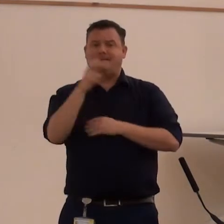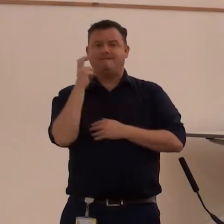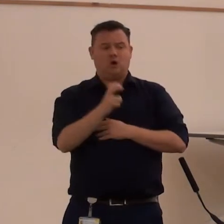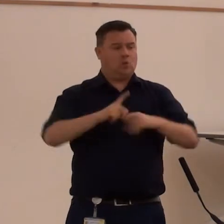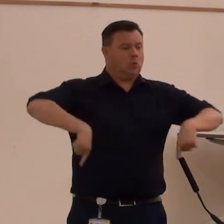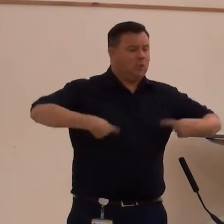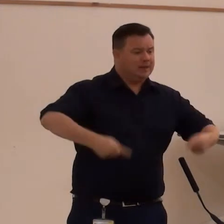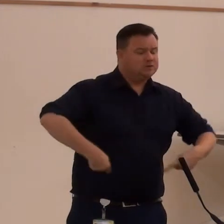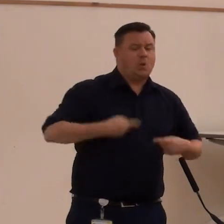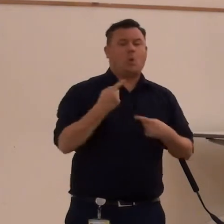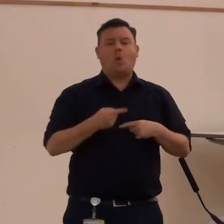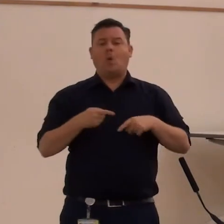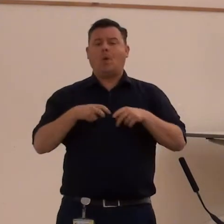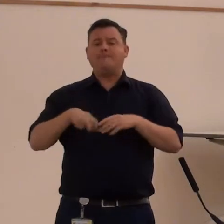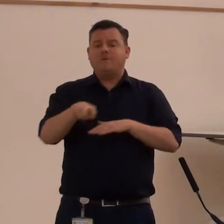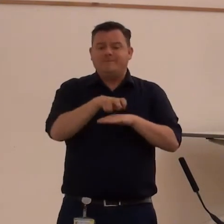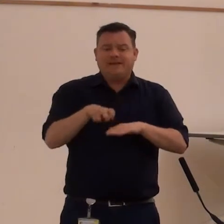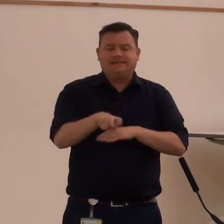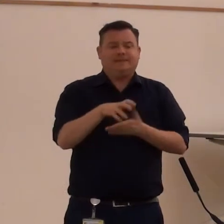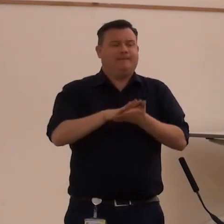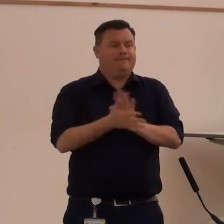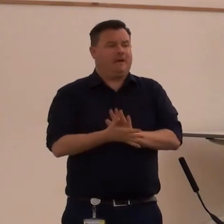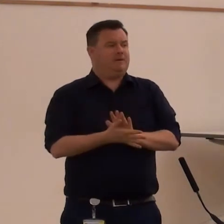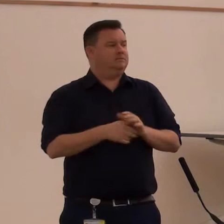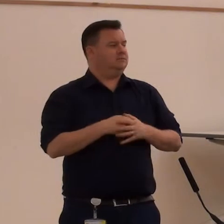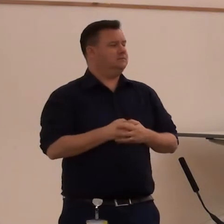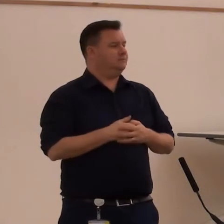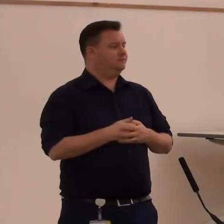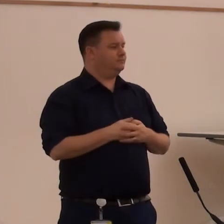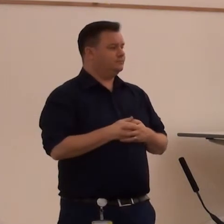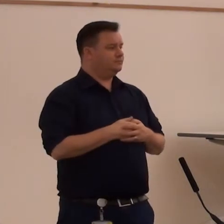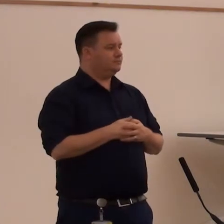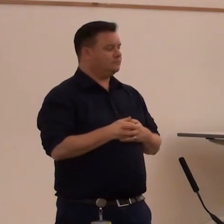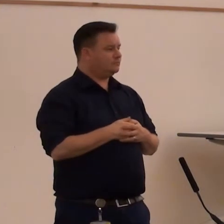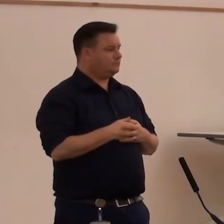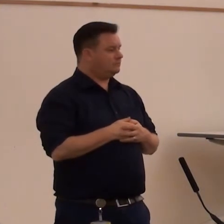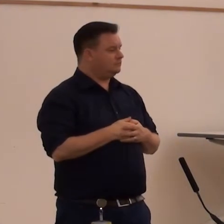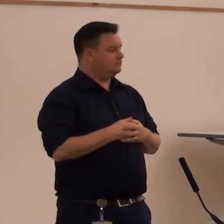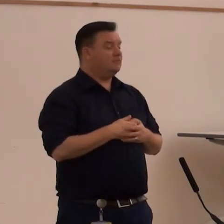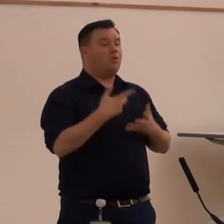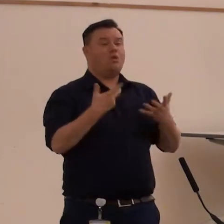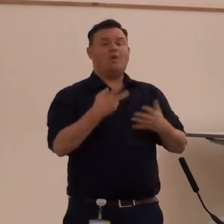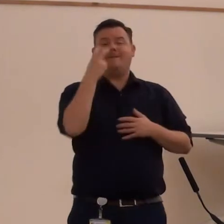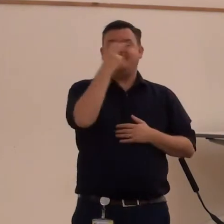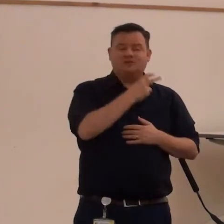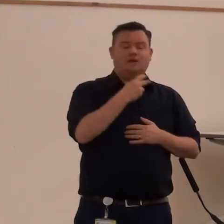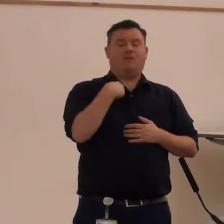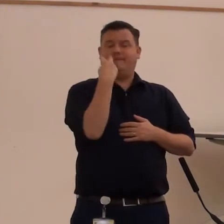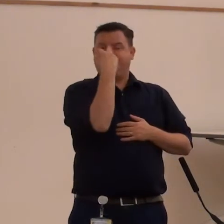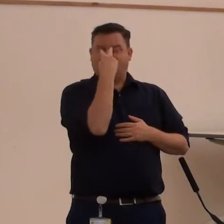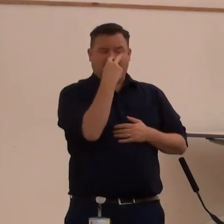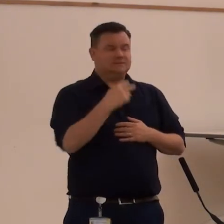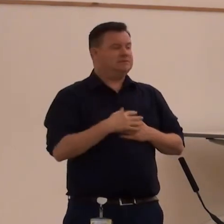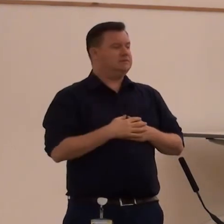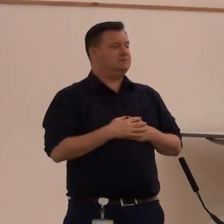users, people with mobility impairments, certainly. But also travelling on a bus if you were deaf, if you were visually impaired or blind, but